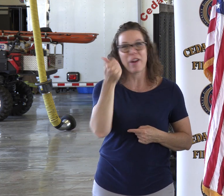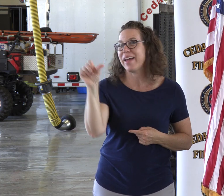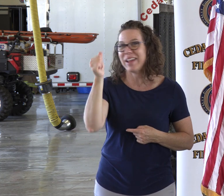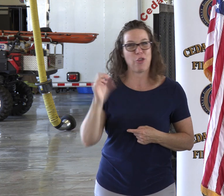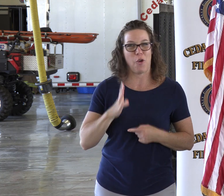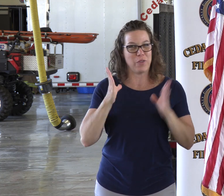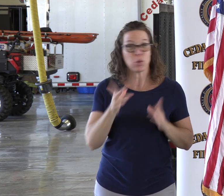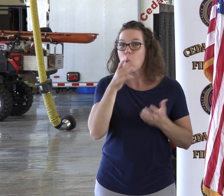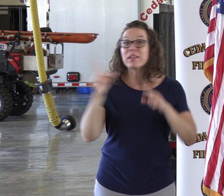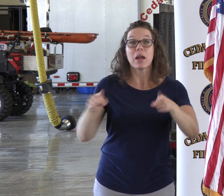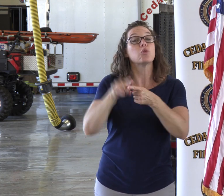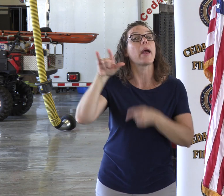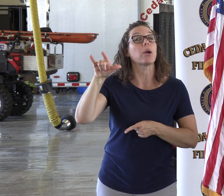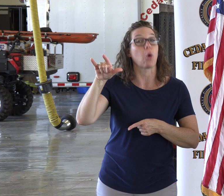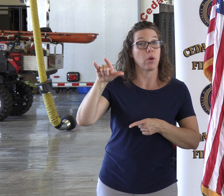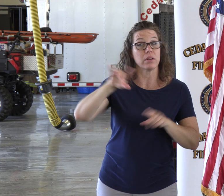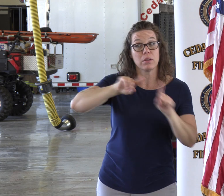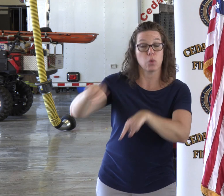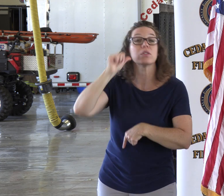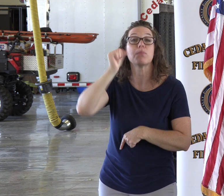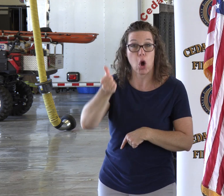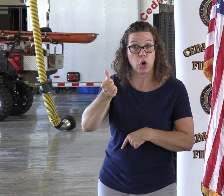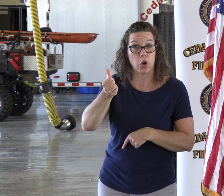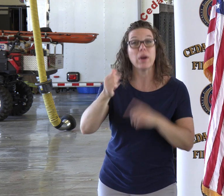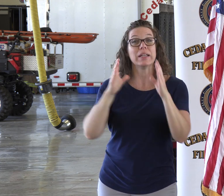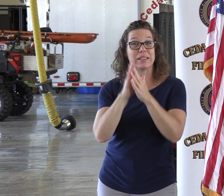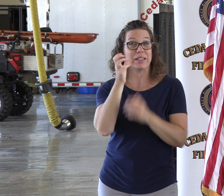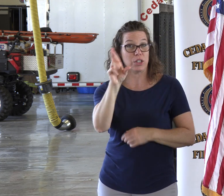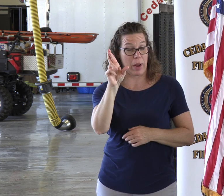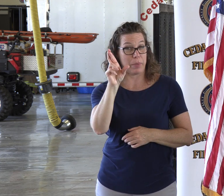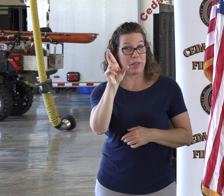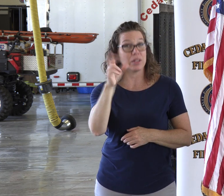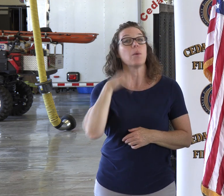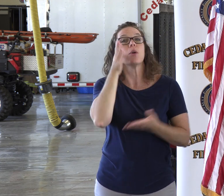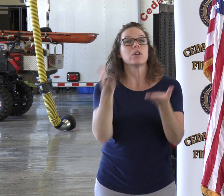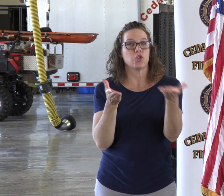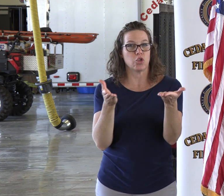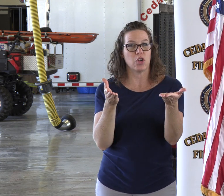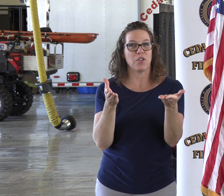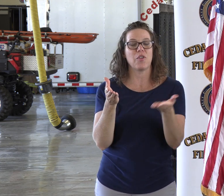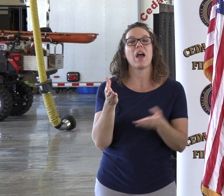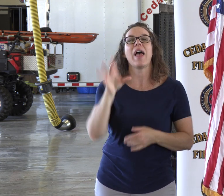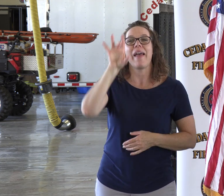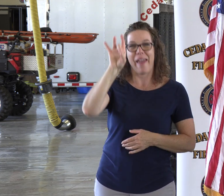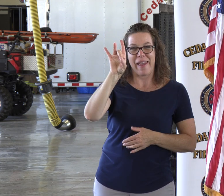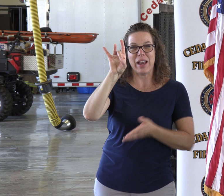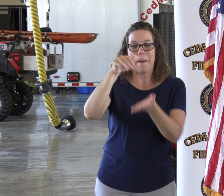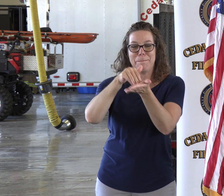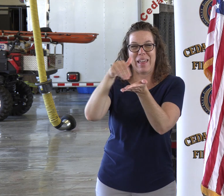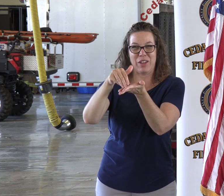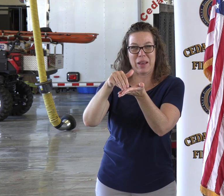and anyone that wants to come out to the airport. Tomorrow in the city of Cedar Rapids, we're going to serve our 8th millionth